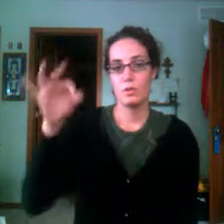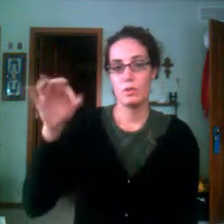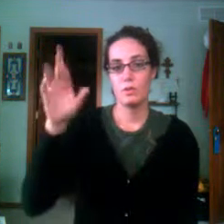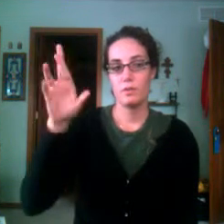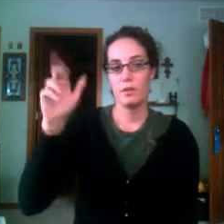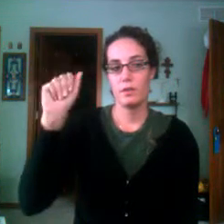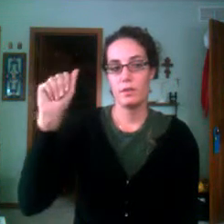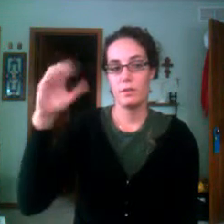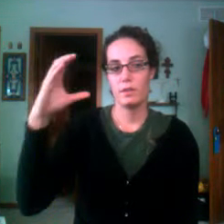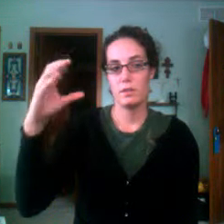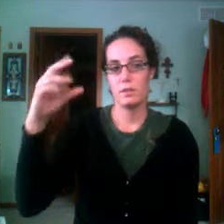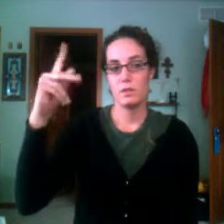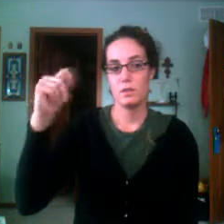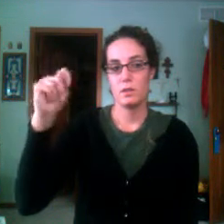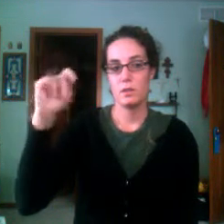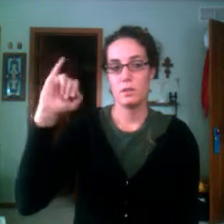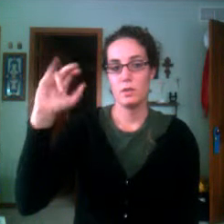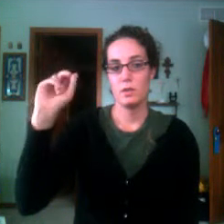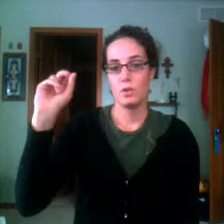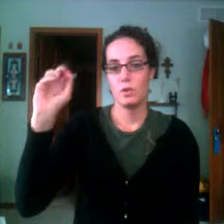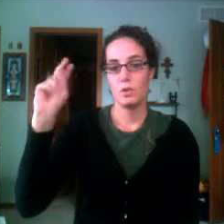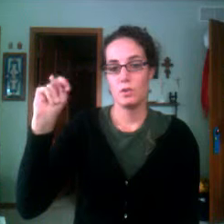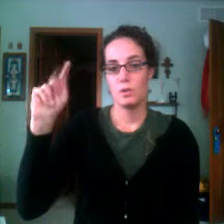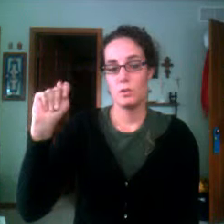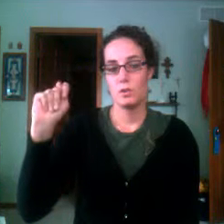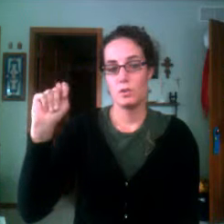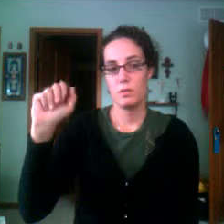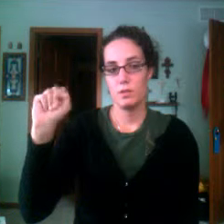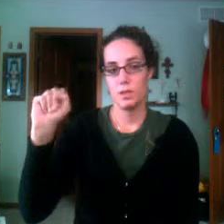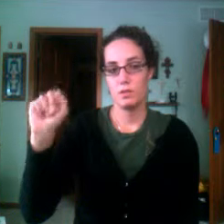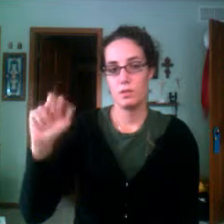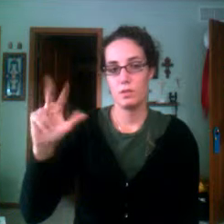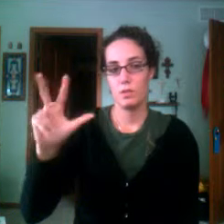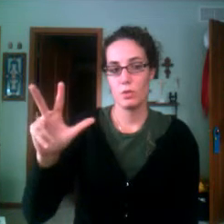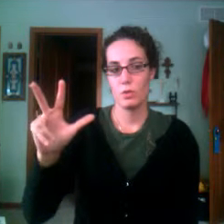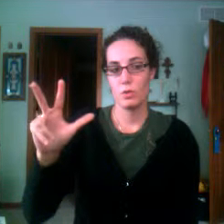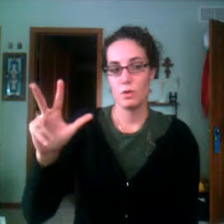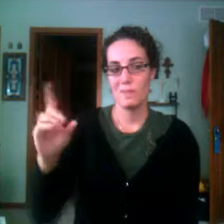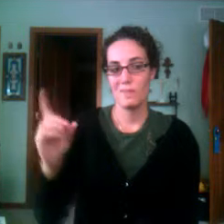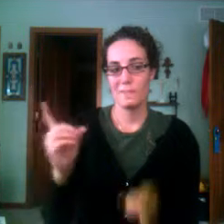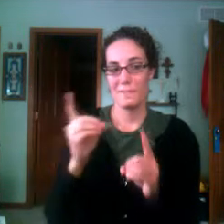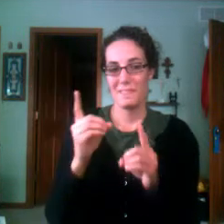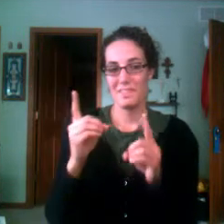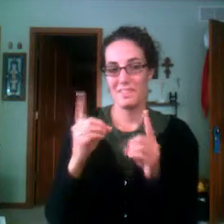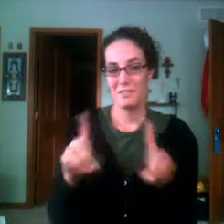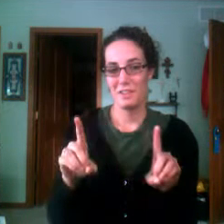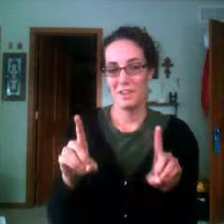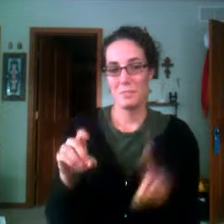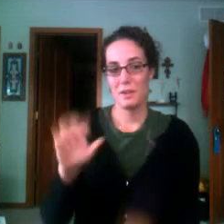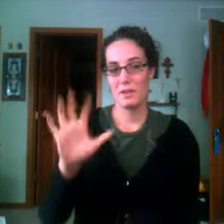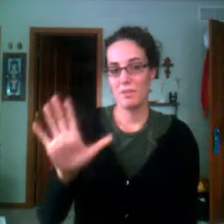3 divided by 5 in the calculator, I would just type in